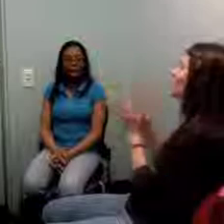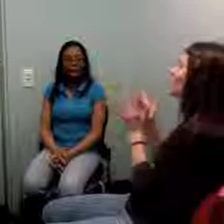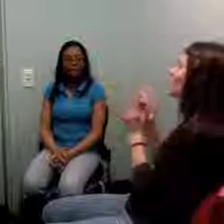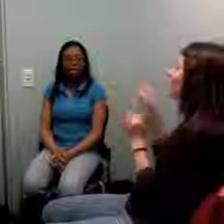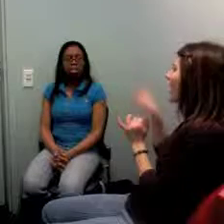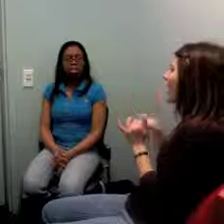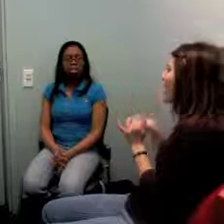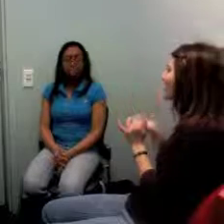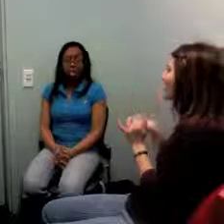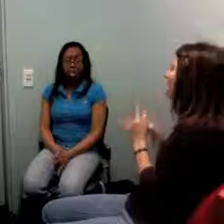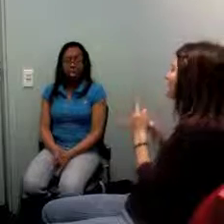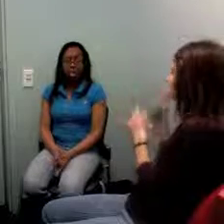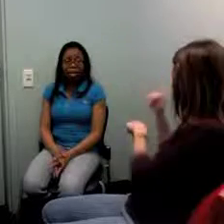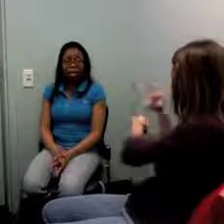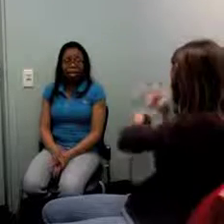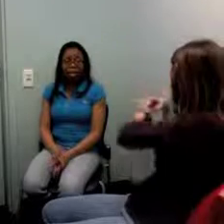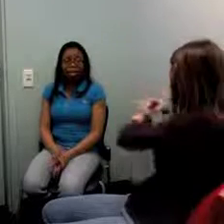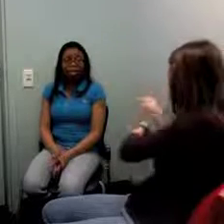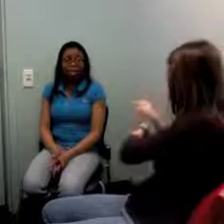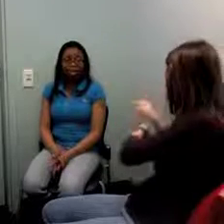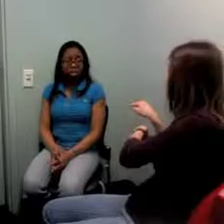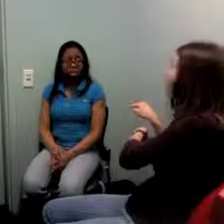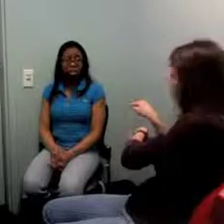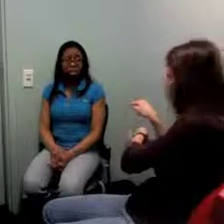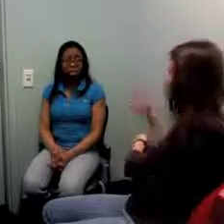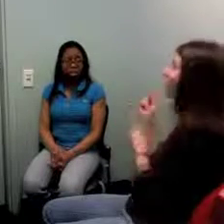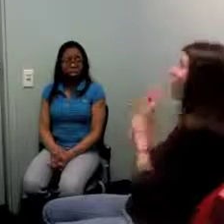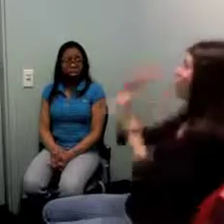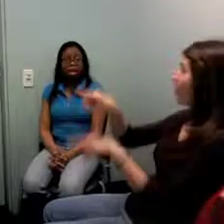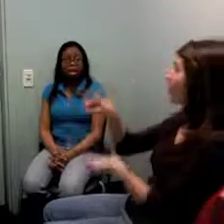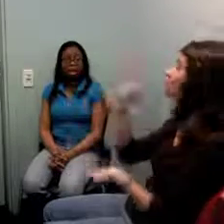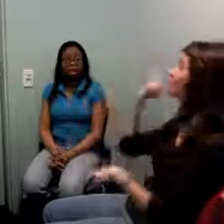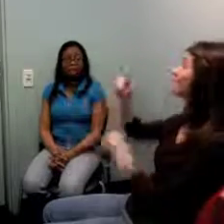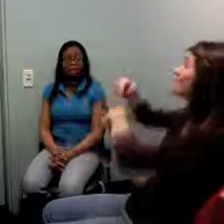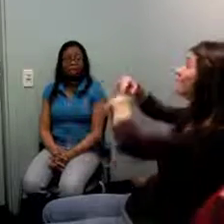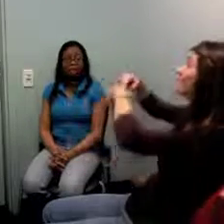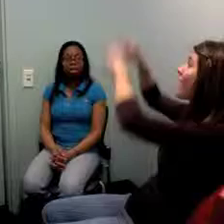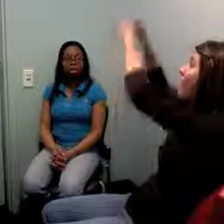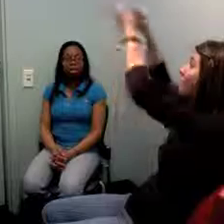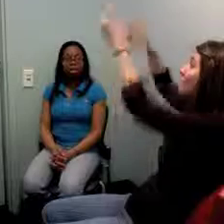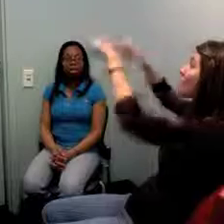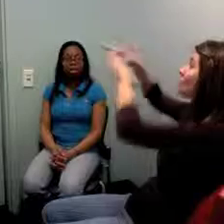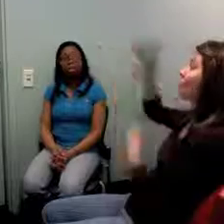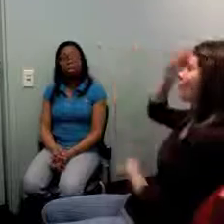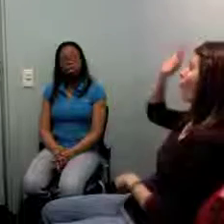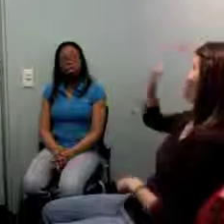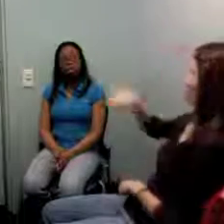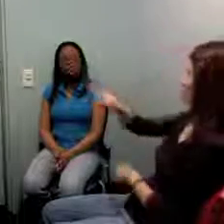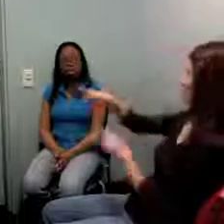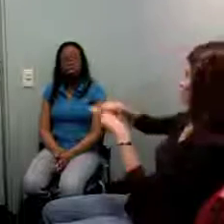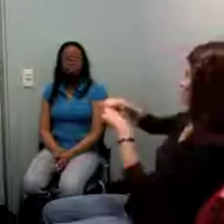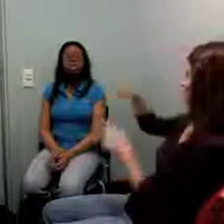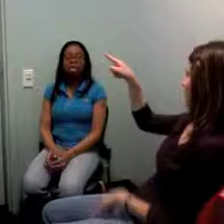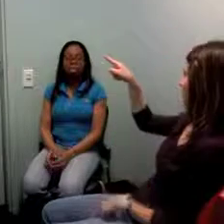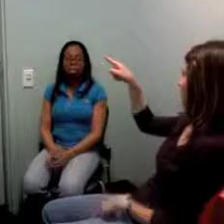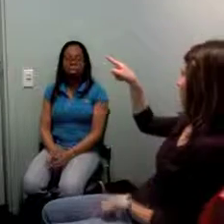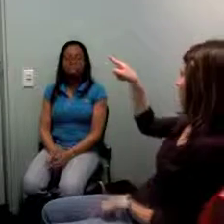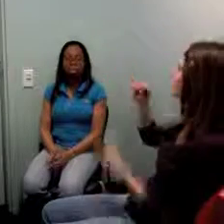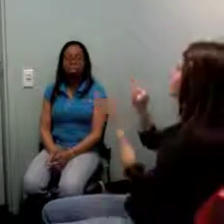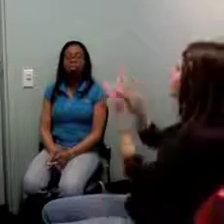take. So you can check the internet as well. You can check that time, and then when you go to the time, when you go to the train station, you will see that time, and you'll know